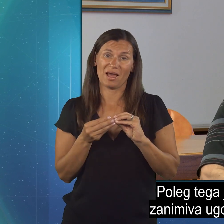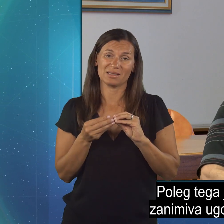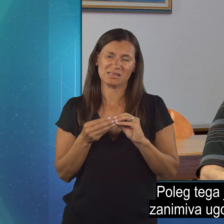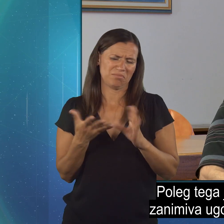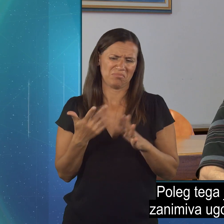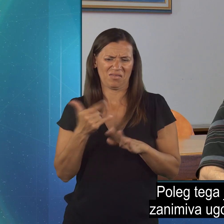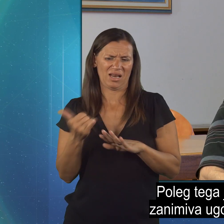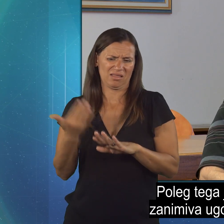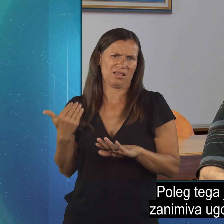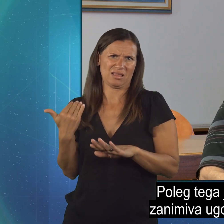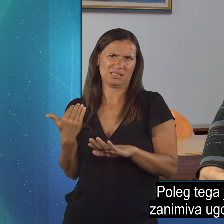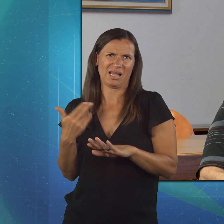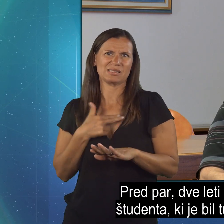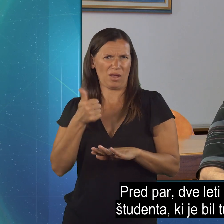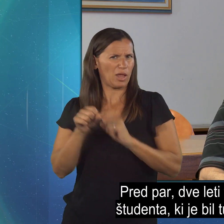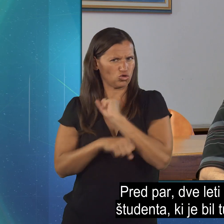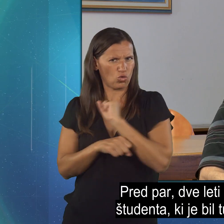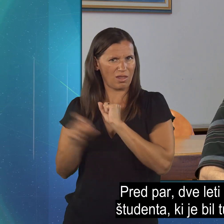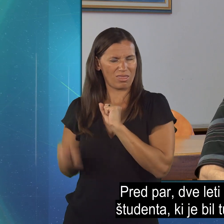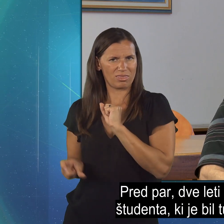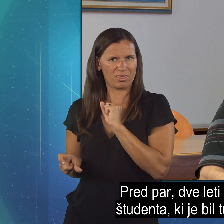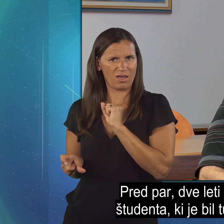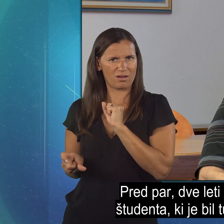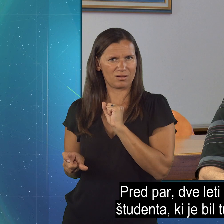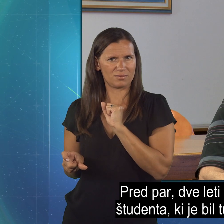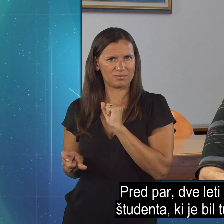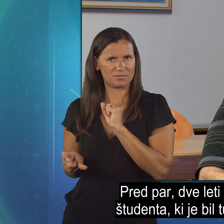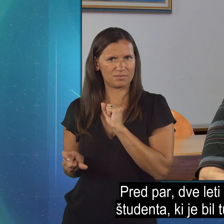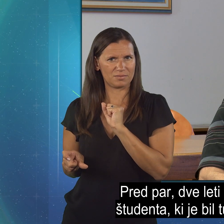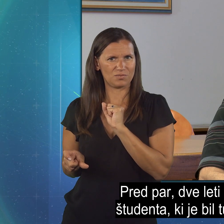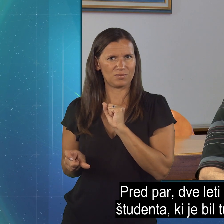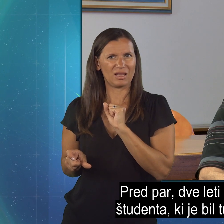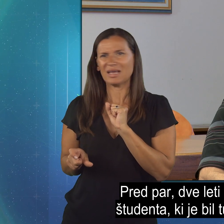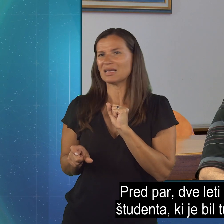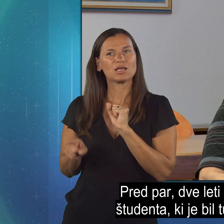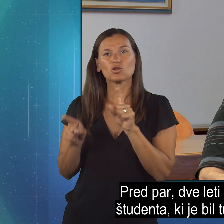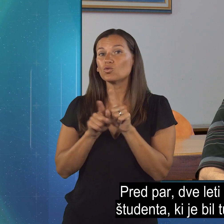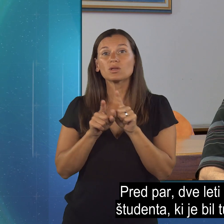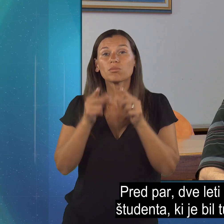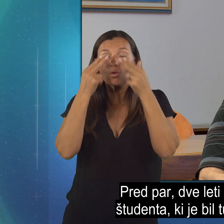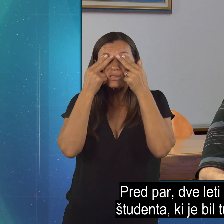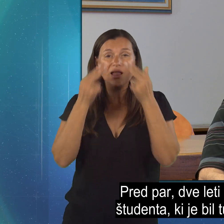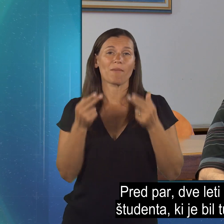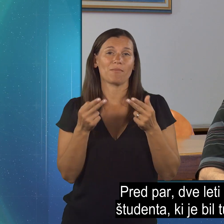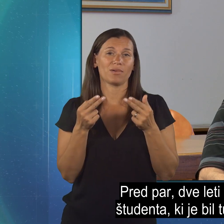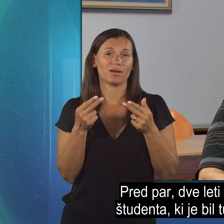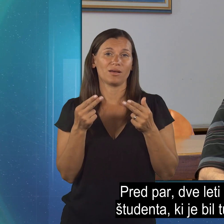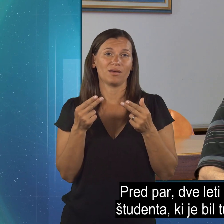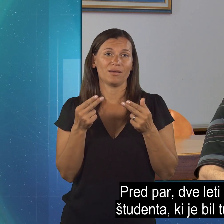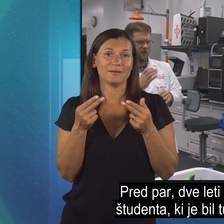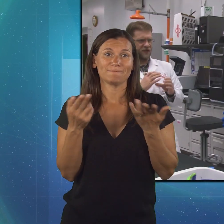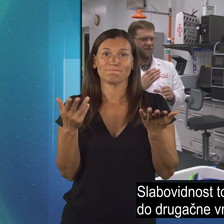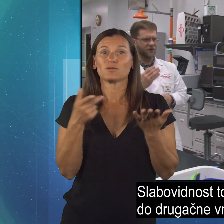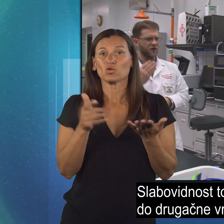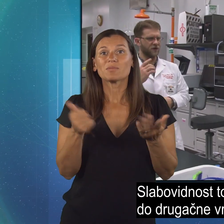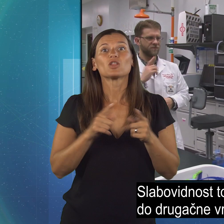interesting accommodation for me, 2 years ago, I had a student who was visually impaired also.